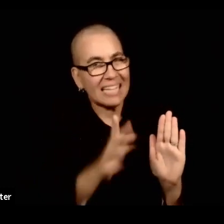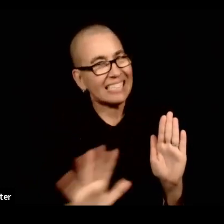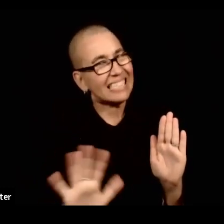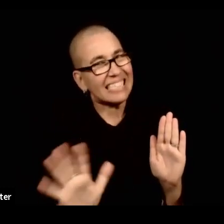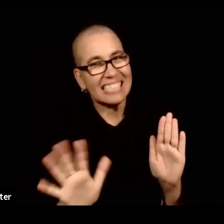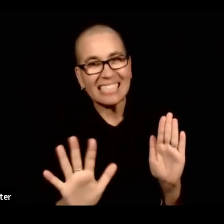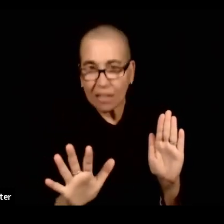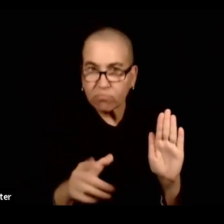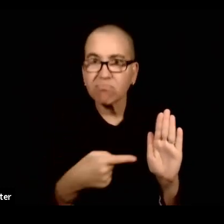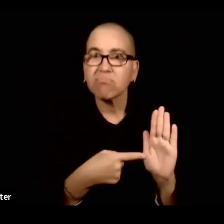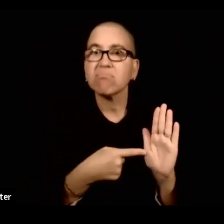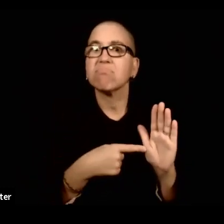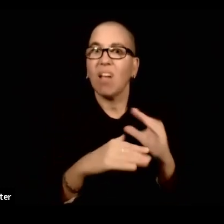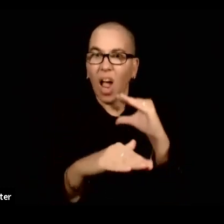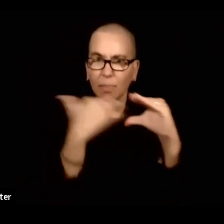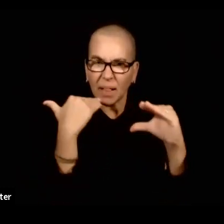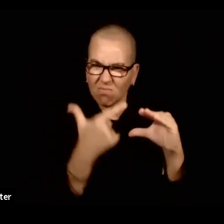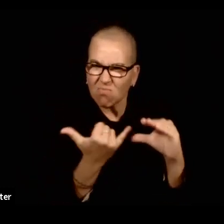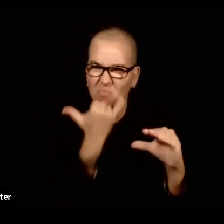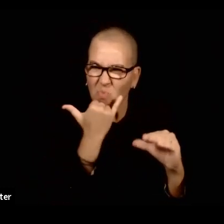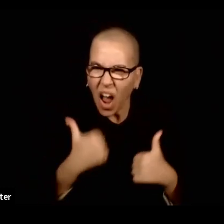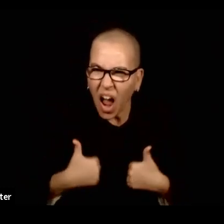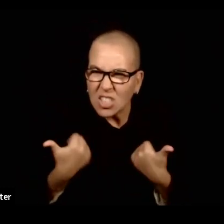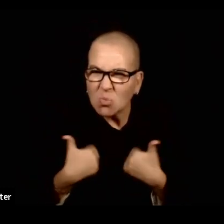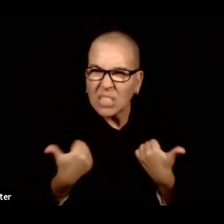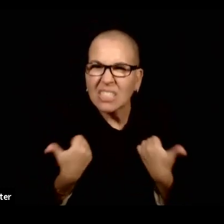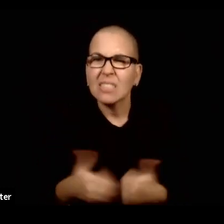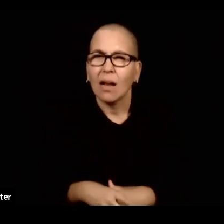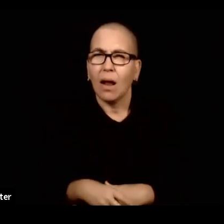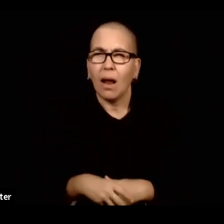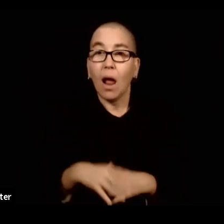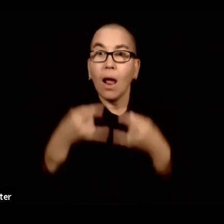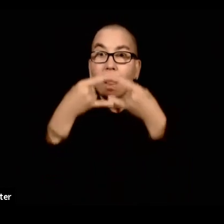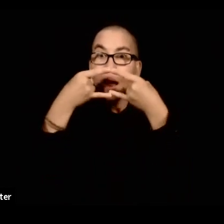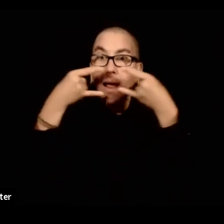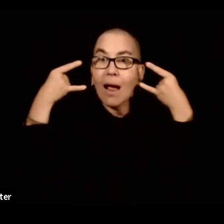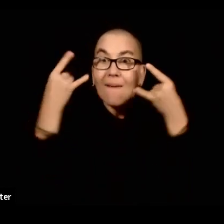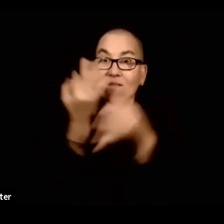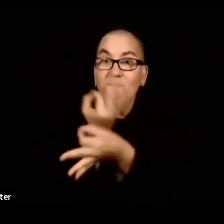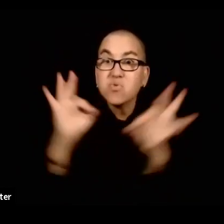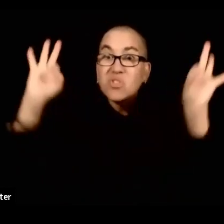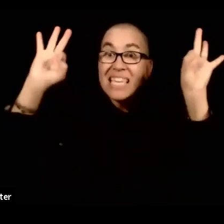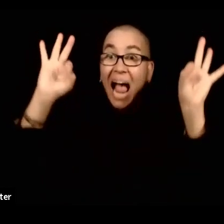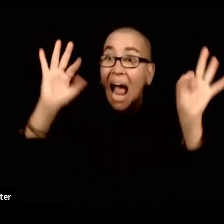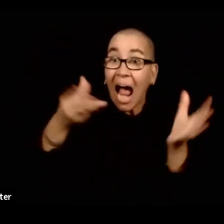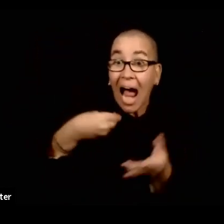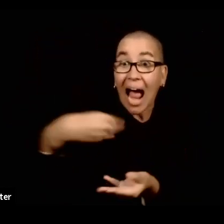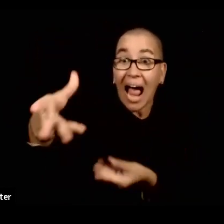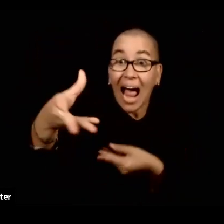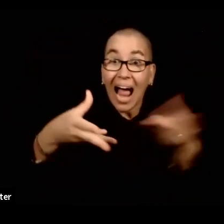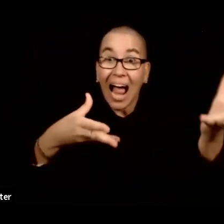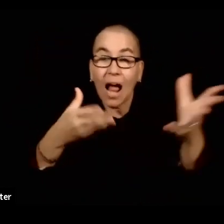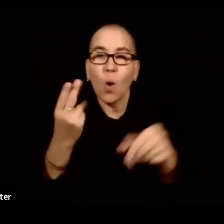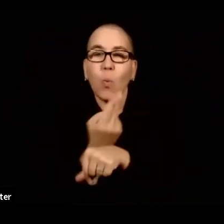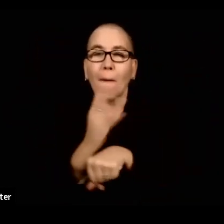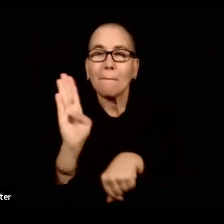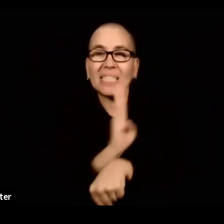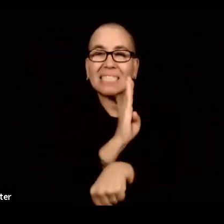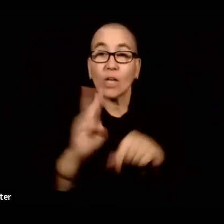free cards posing as official MDH certificates being used at businesses and restaurants. However, this is the first time that we've